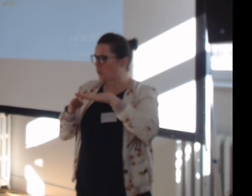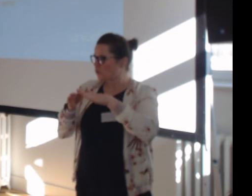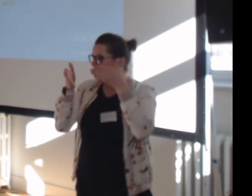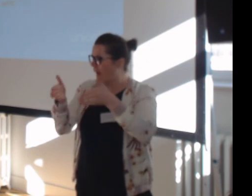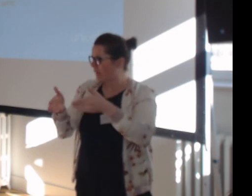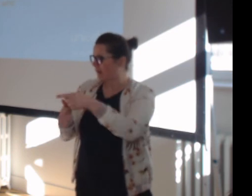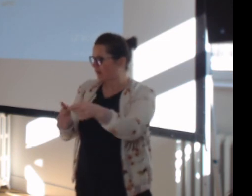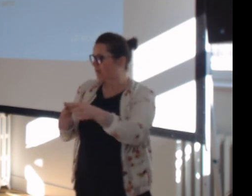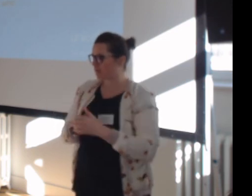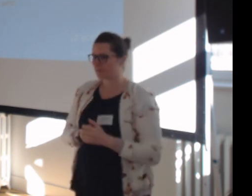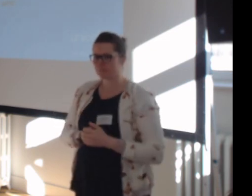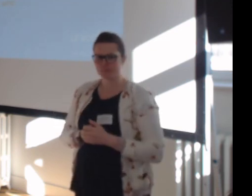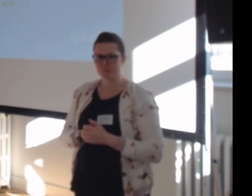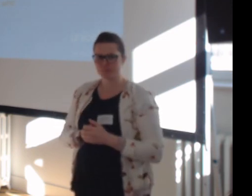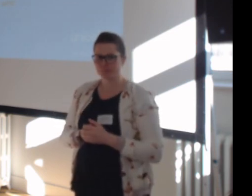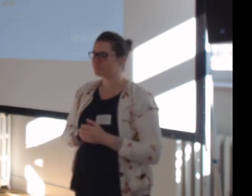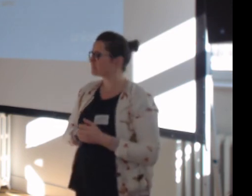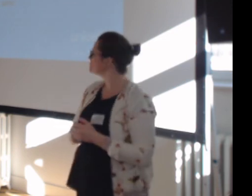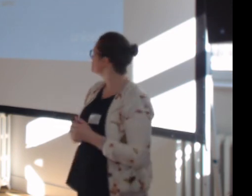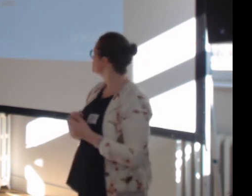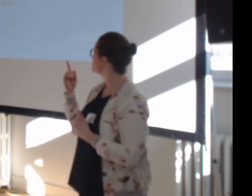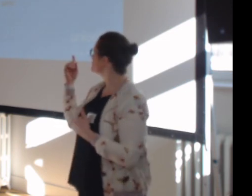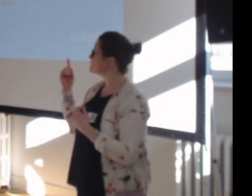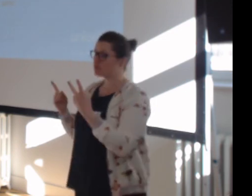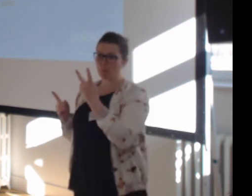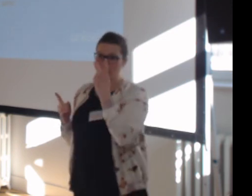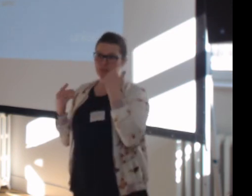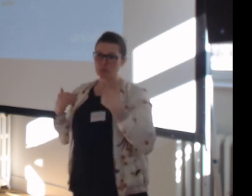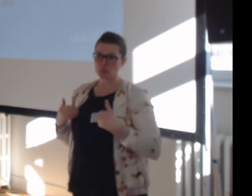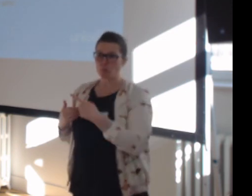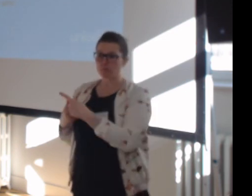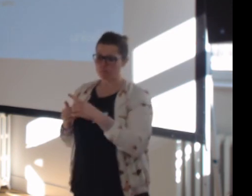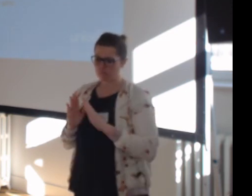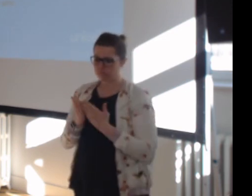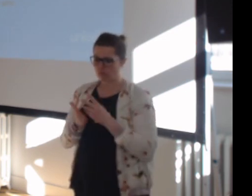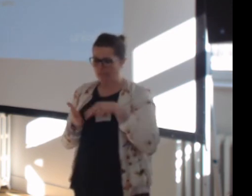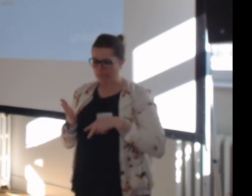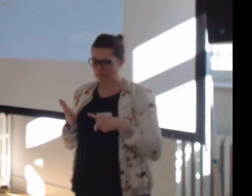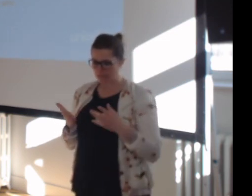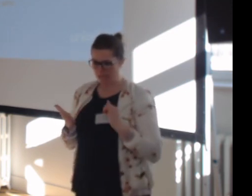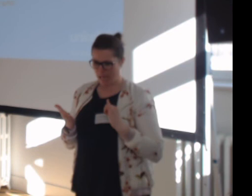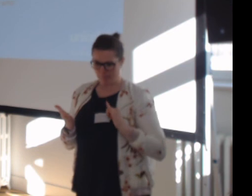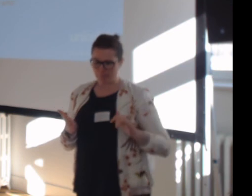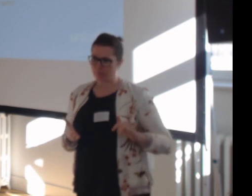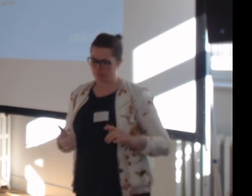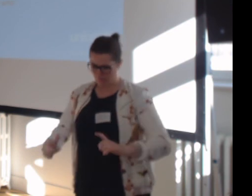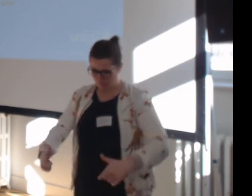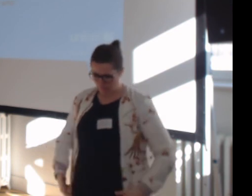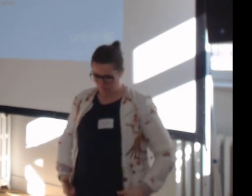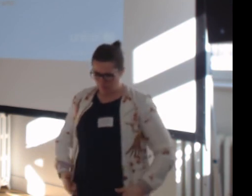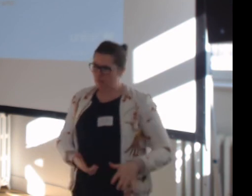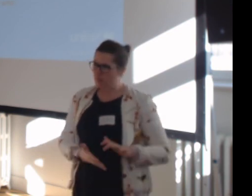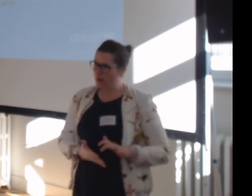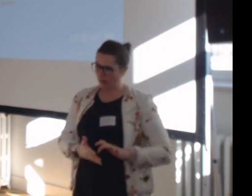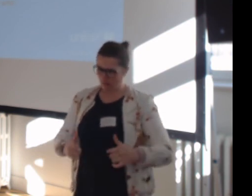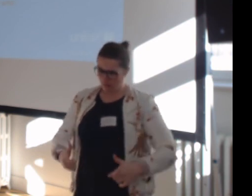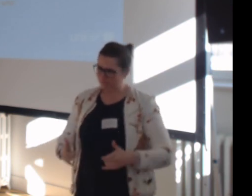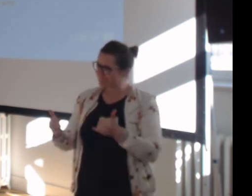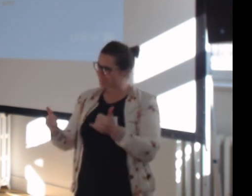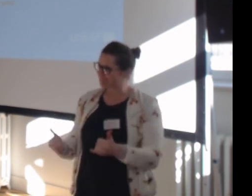attention to. And there's a picture of a blind person who is reading a book with a Braille display on his lap, sitting on a